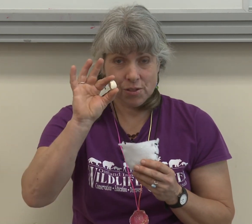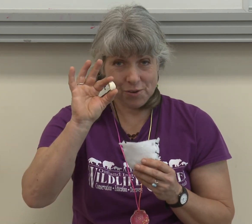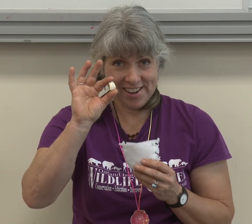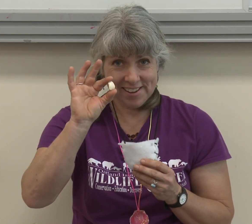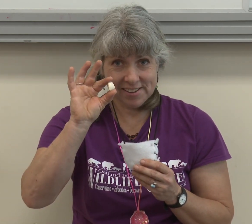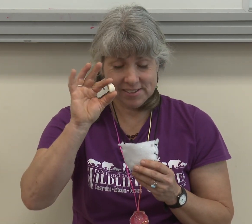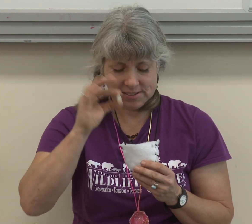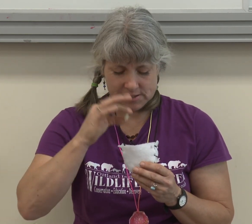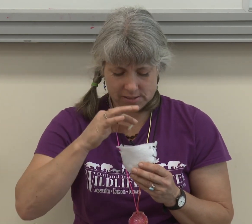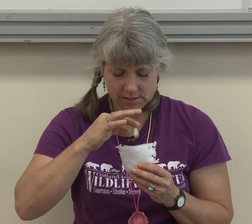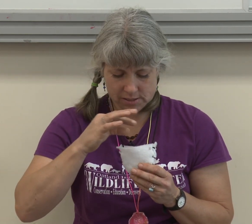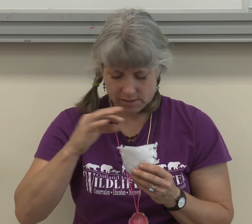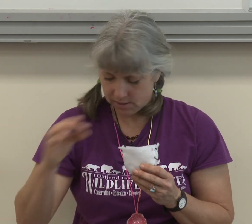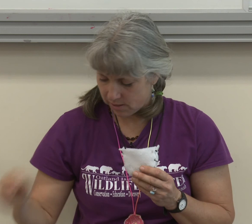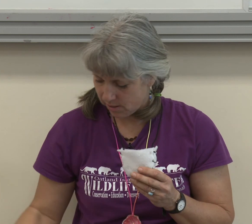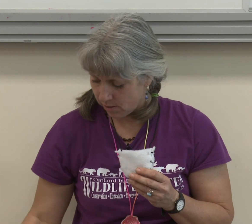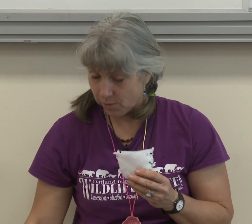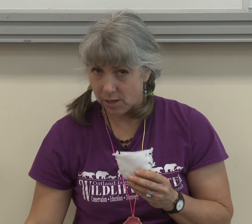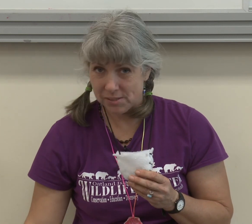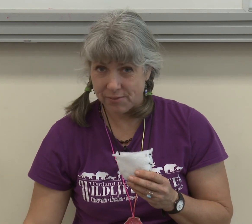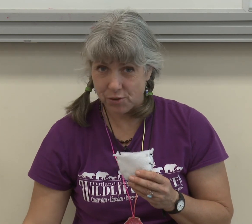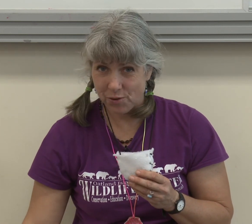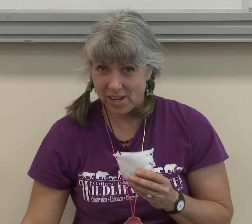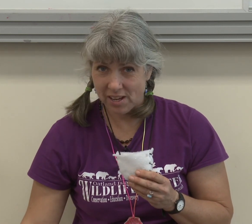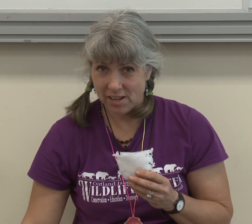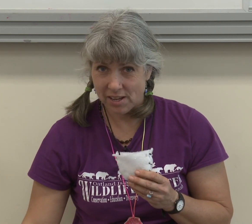3. What comes after 3?